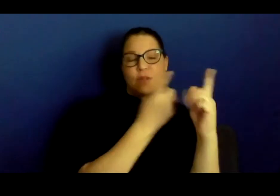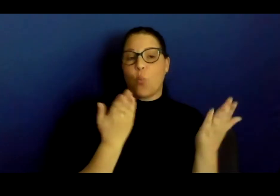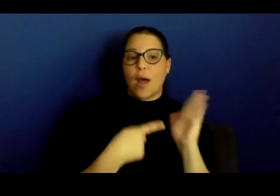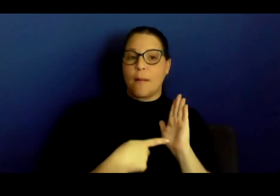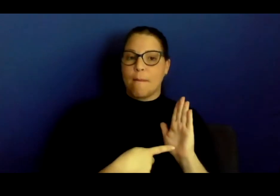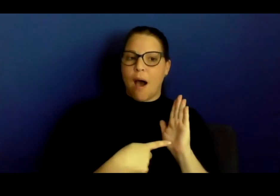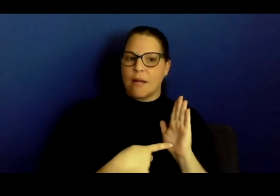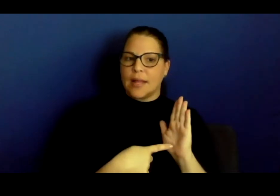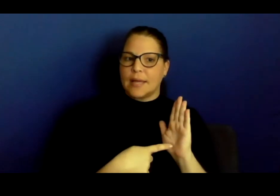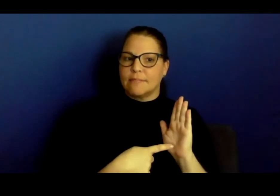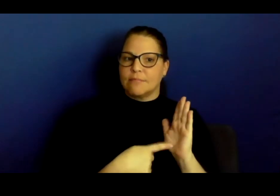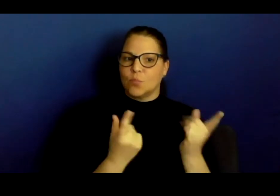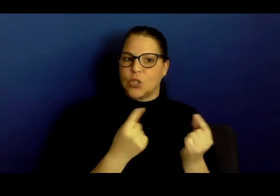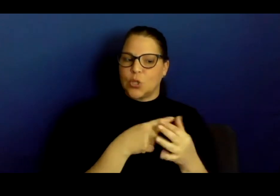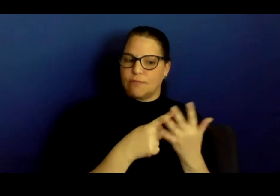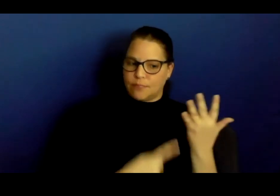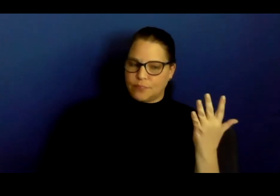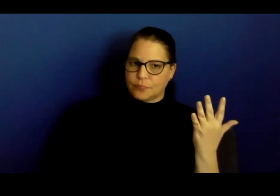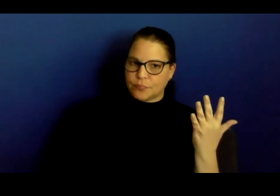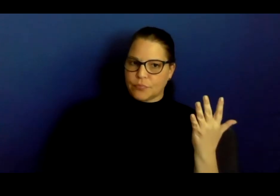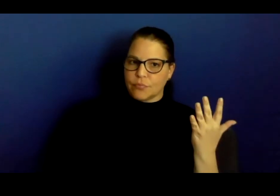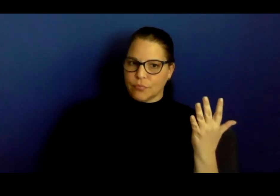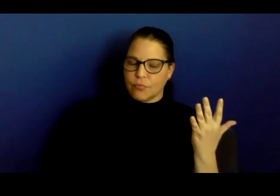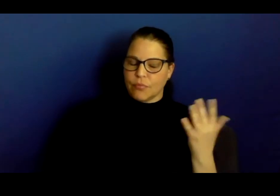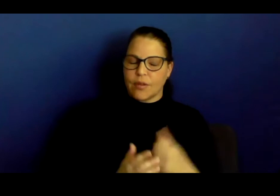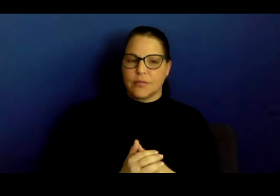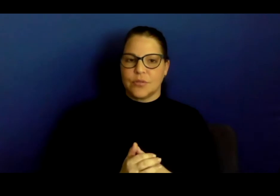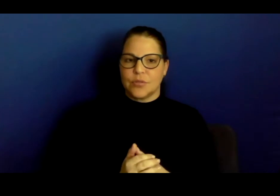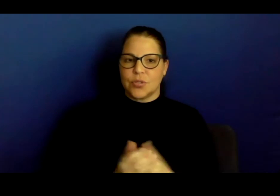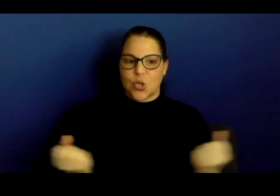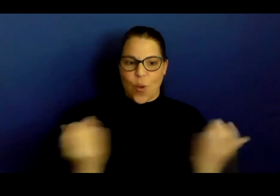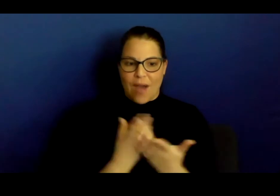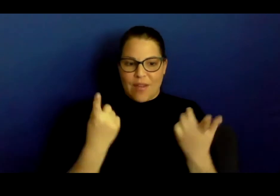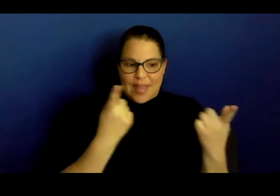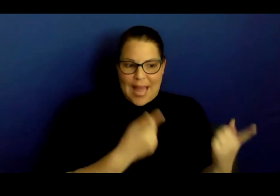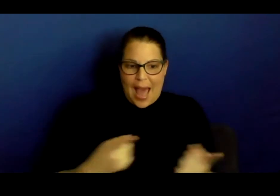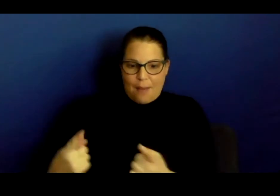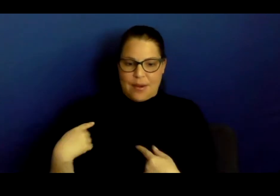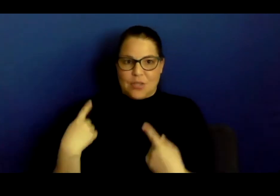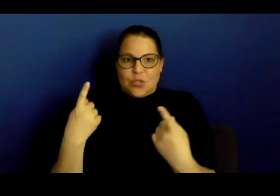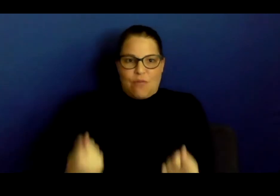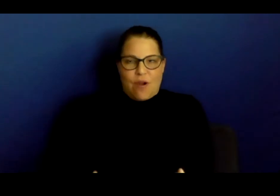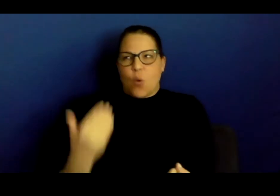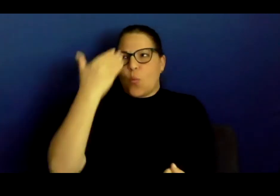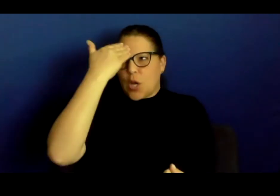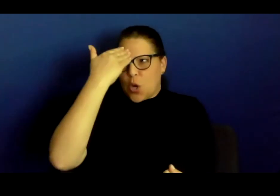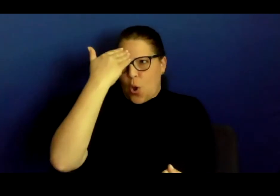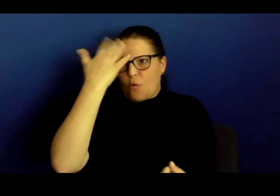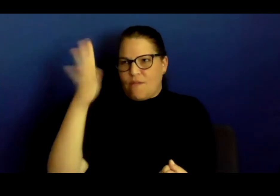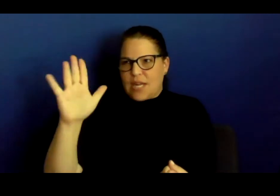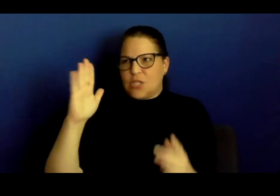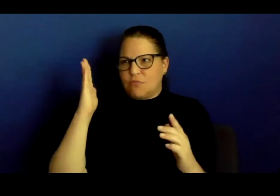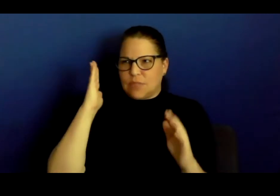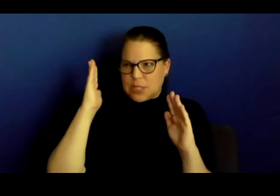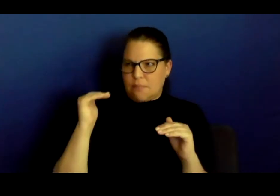certain things for you. So we are okay with everything that's happening in this 90 minutes because that's the purpose, for you to get whatever